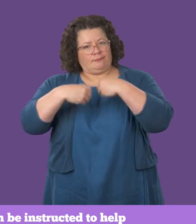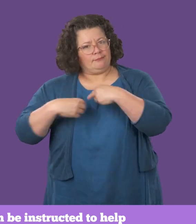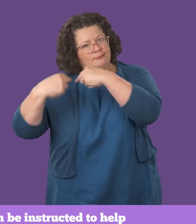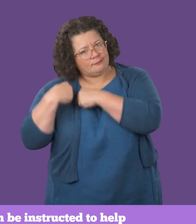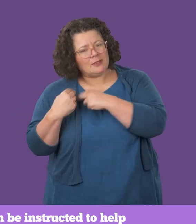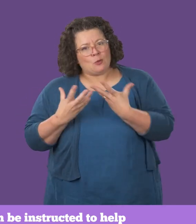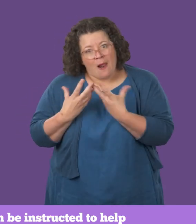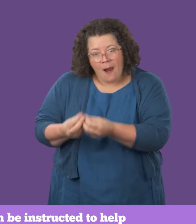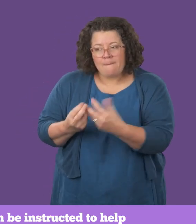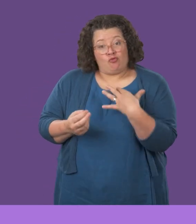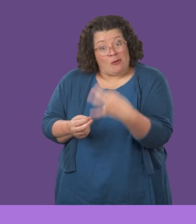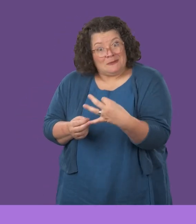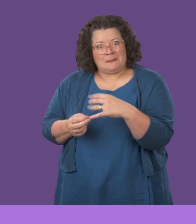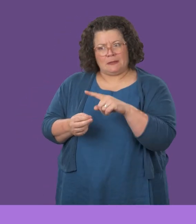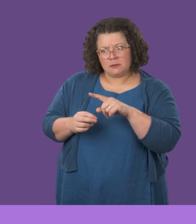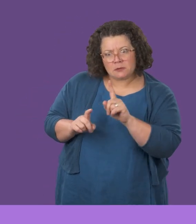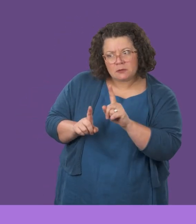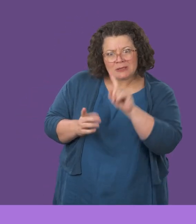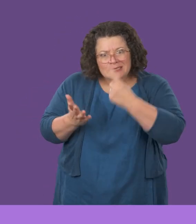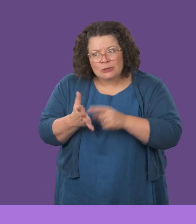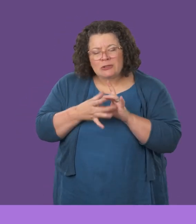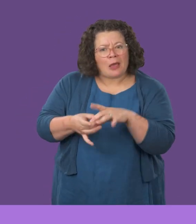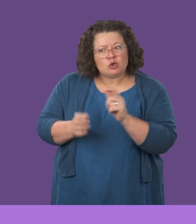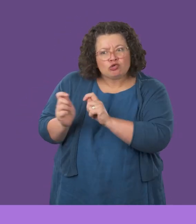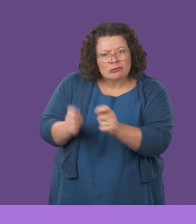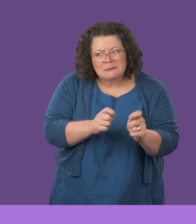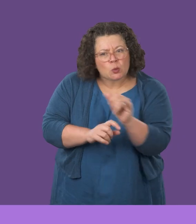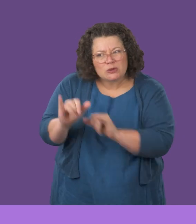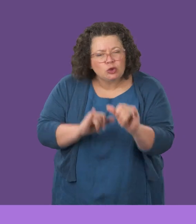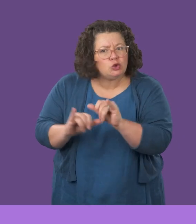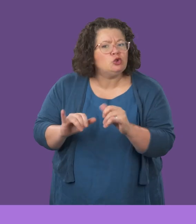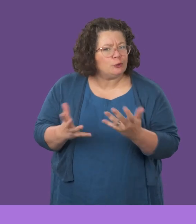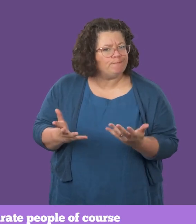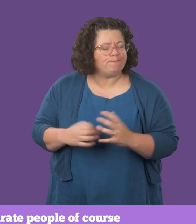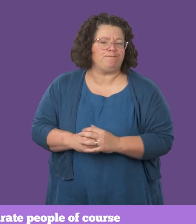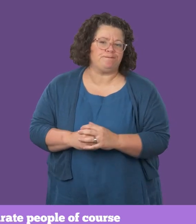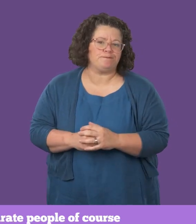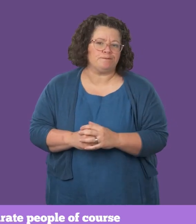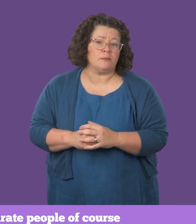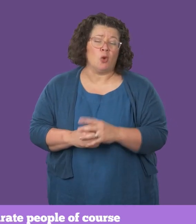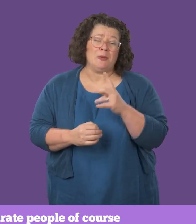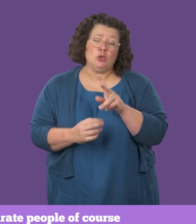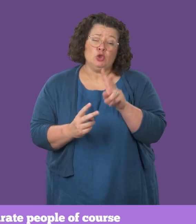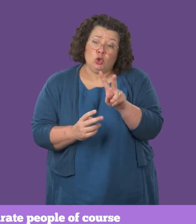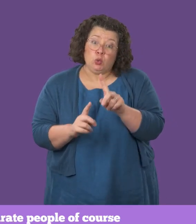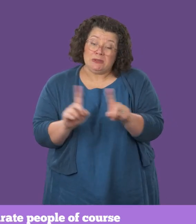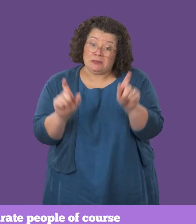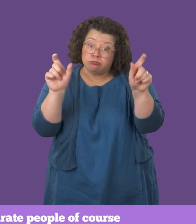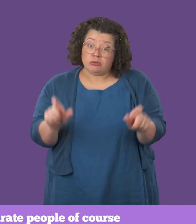them as that decision is made about what treatment they could have. Now, it could be 2 separate people, of course. It could be